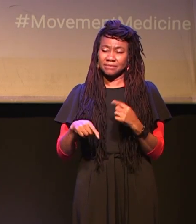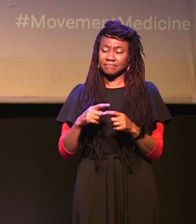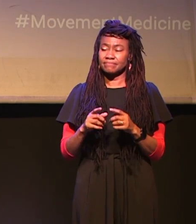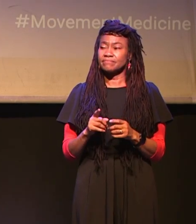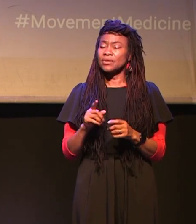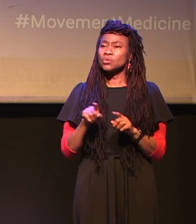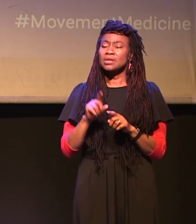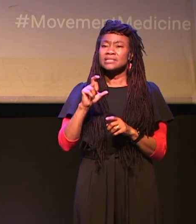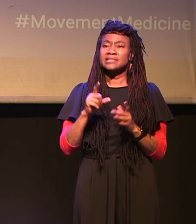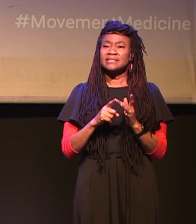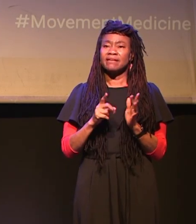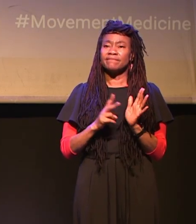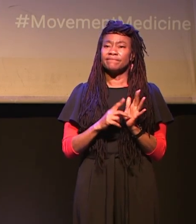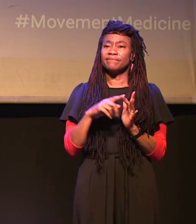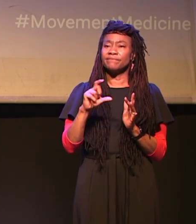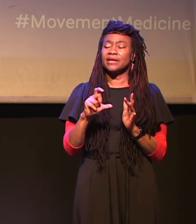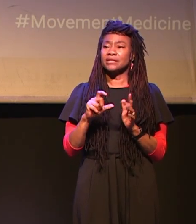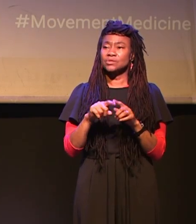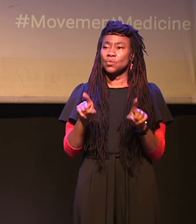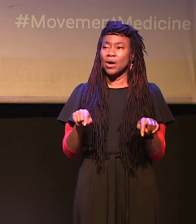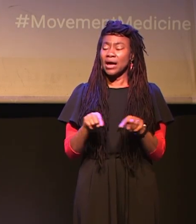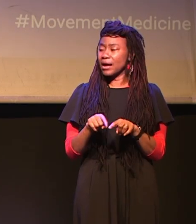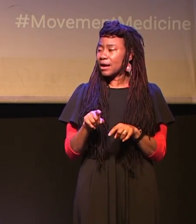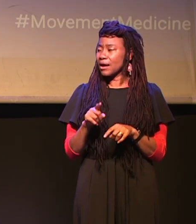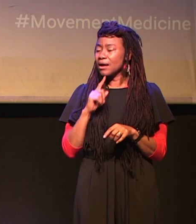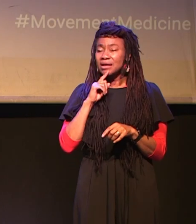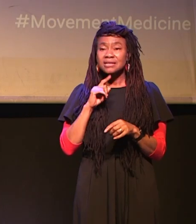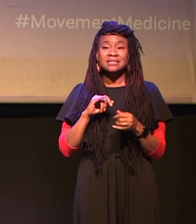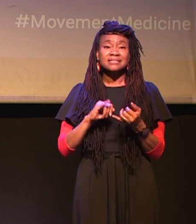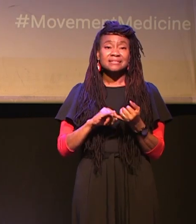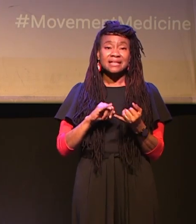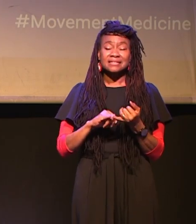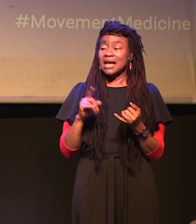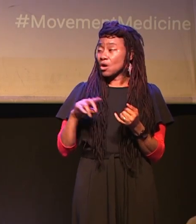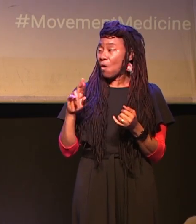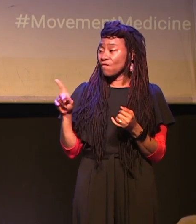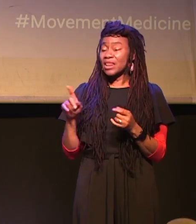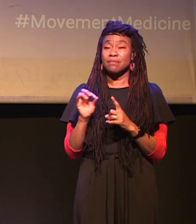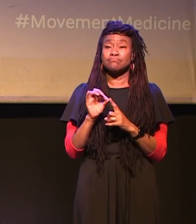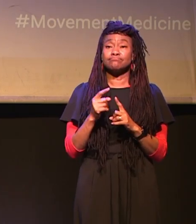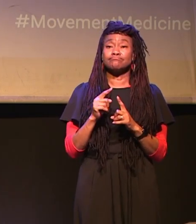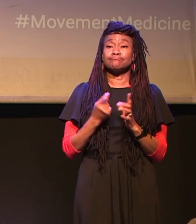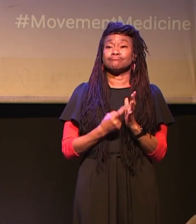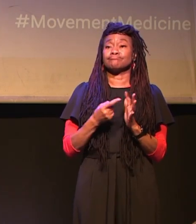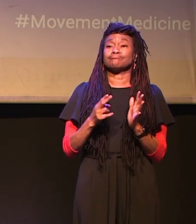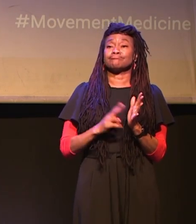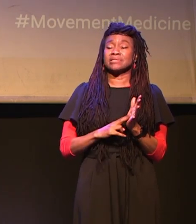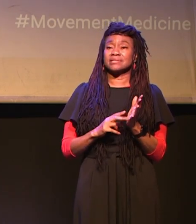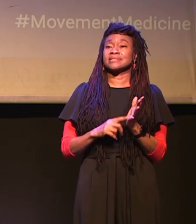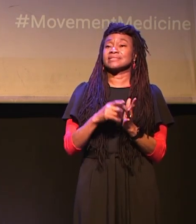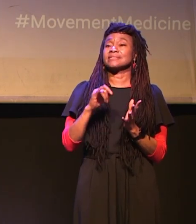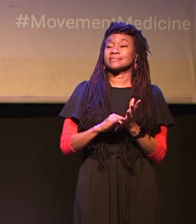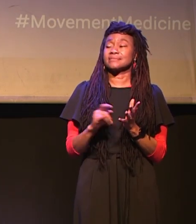Civic Square where hopefully we'll have Enkem and Defo, Stacey, and hopefully Prentis as well. So we can just have more